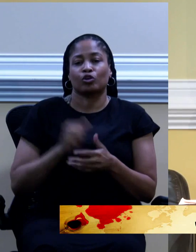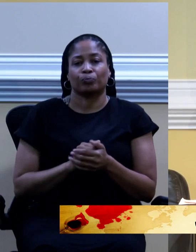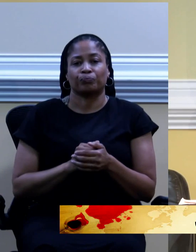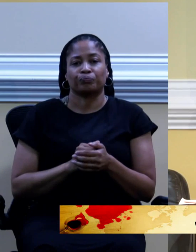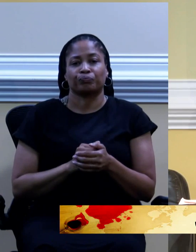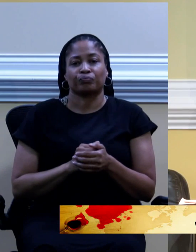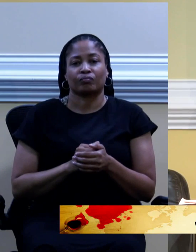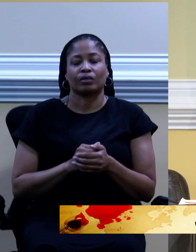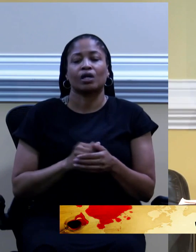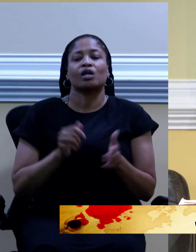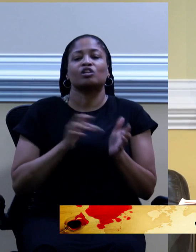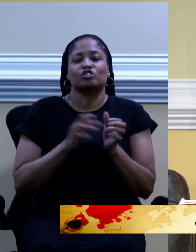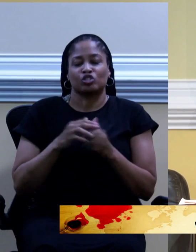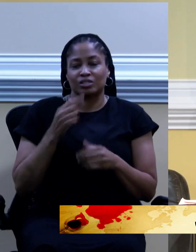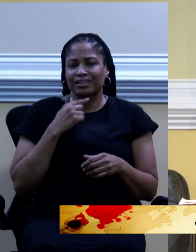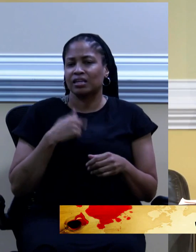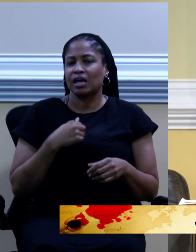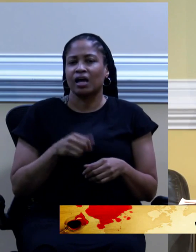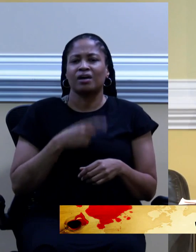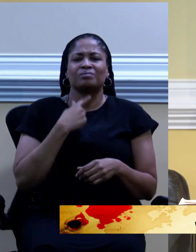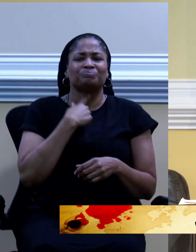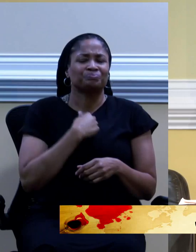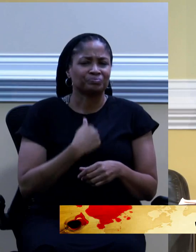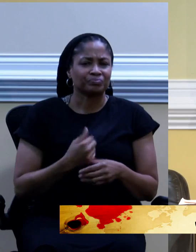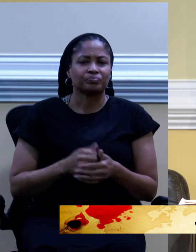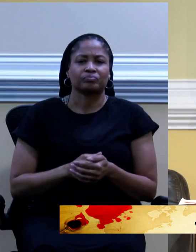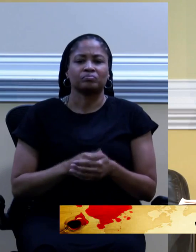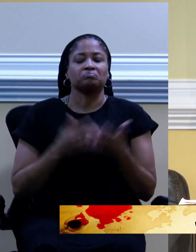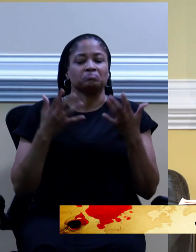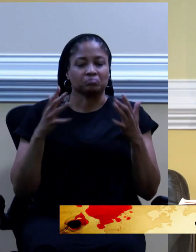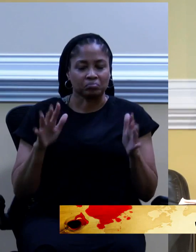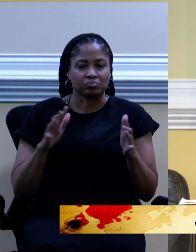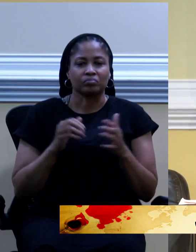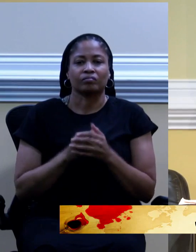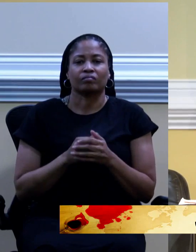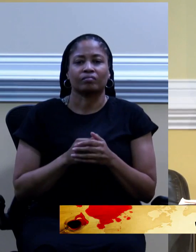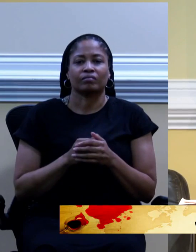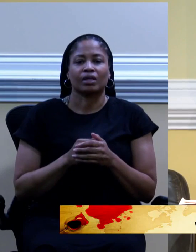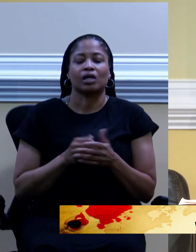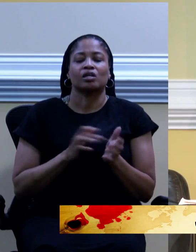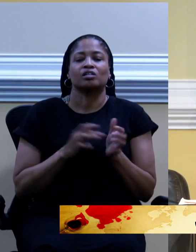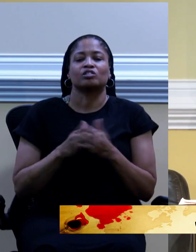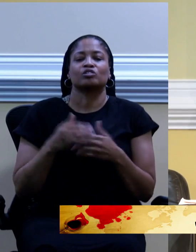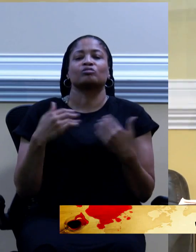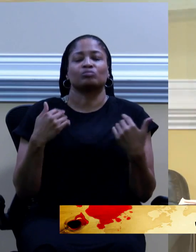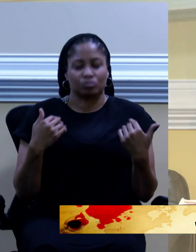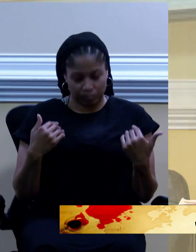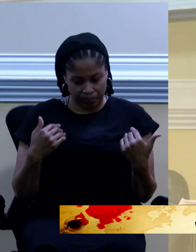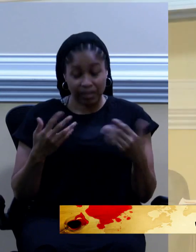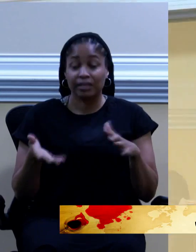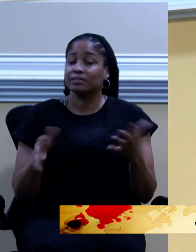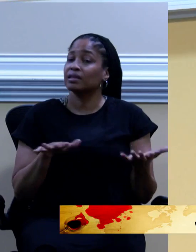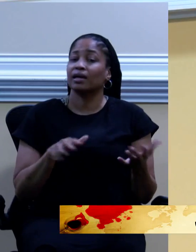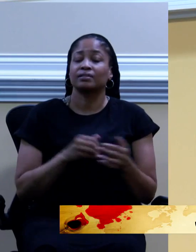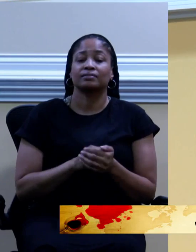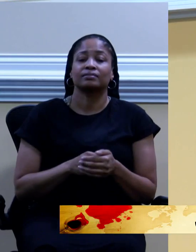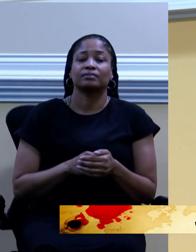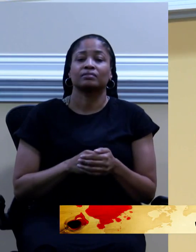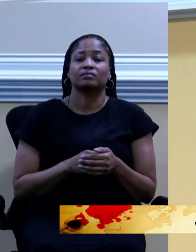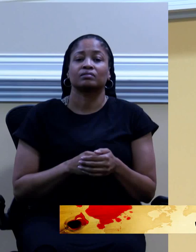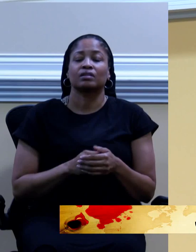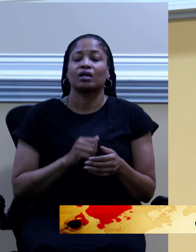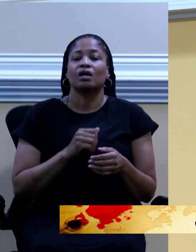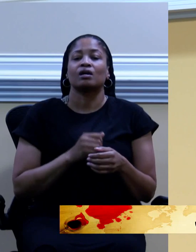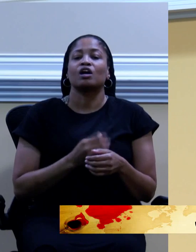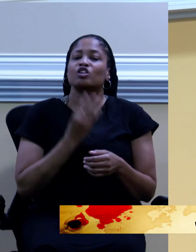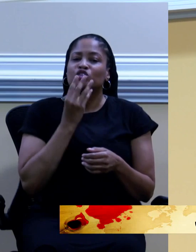him vinegar. And once he gave him vinegar, he said, it is finished. And he dropped his head and he died. Go ahead and read. The Jews, therefore, because